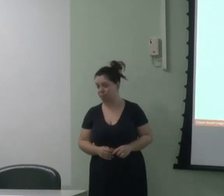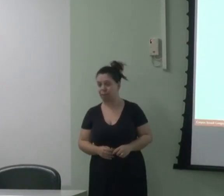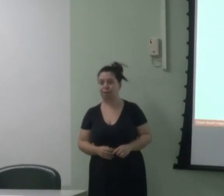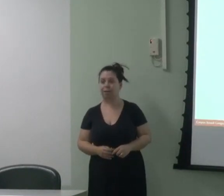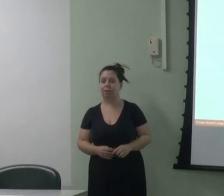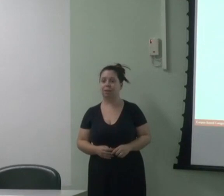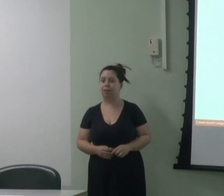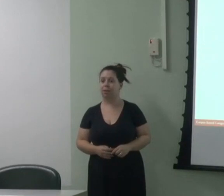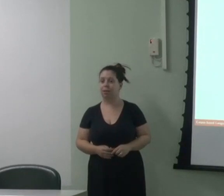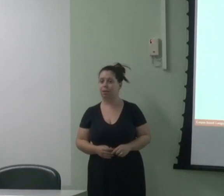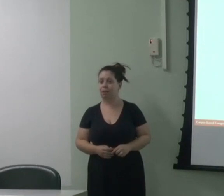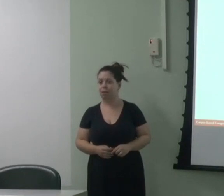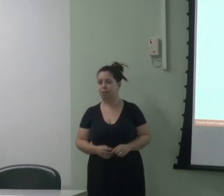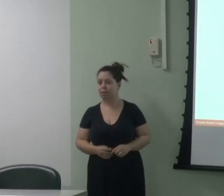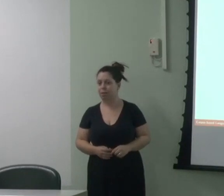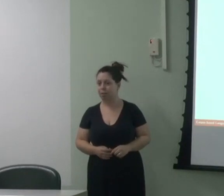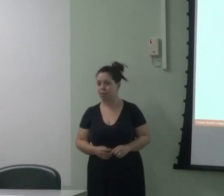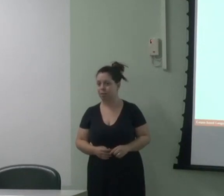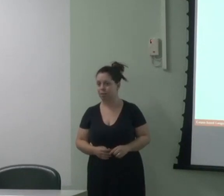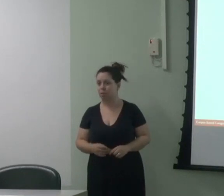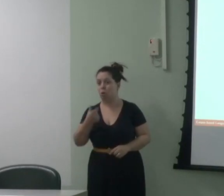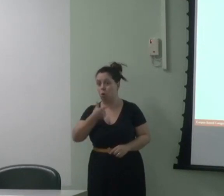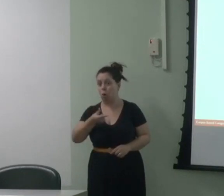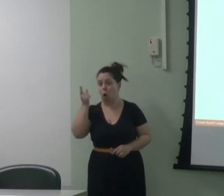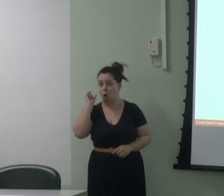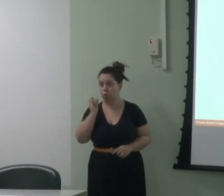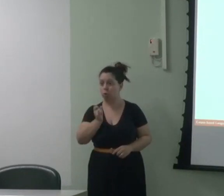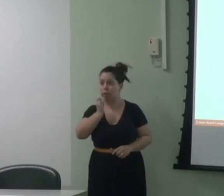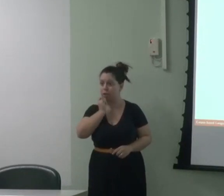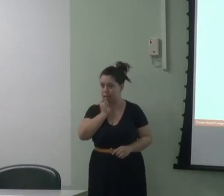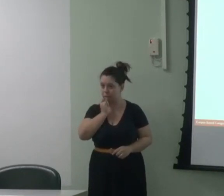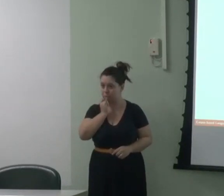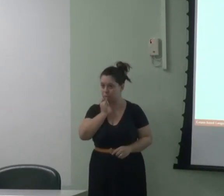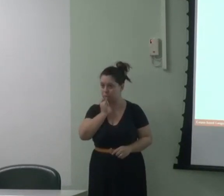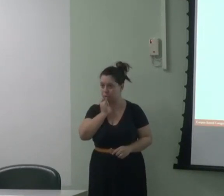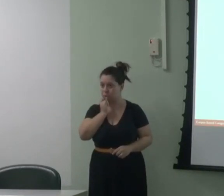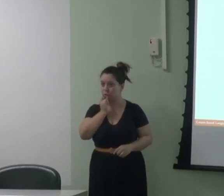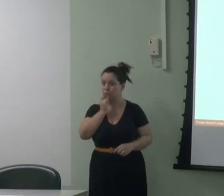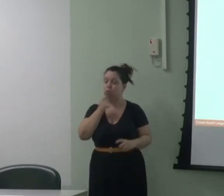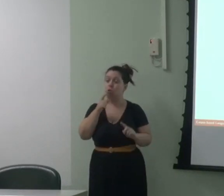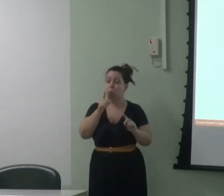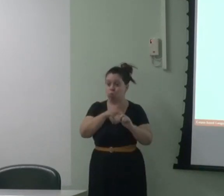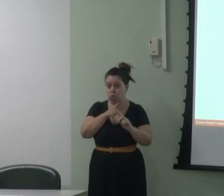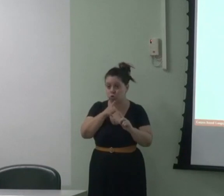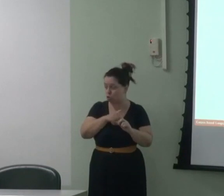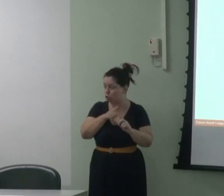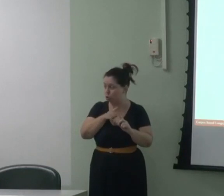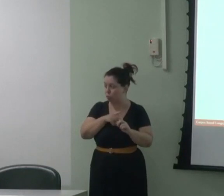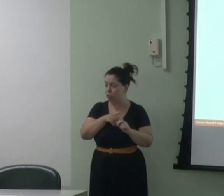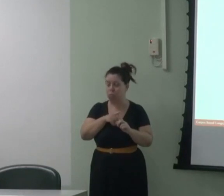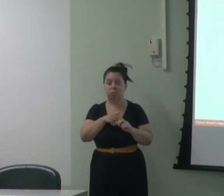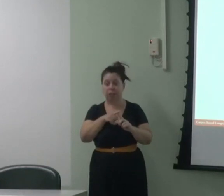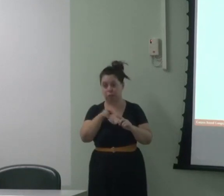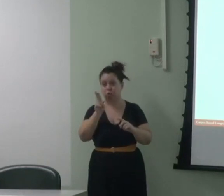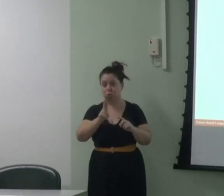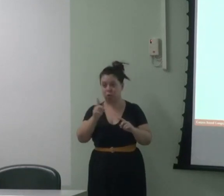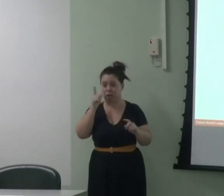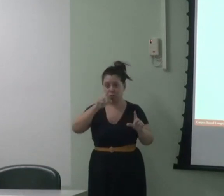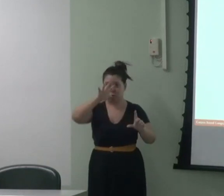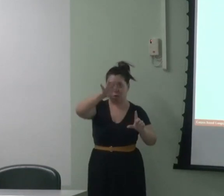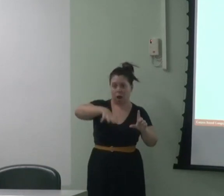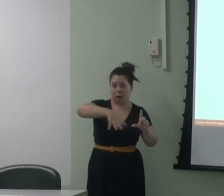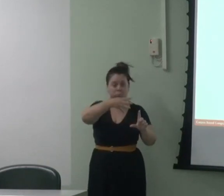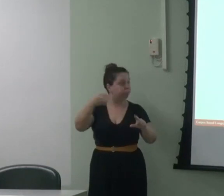One other example of a typological, or people now say typometrics,